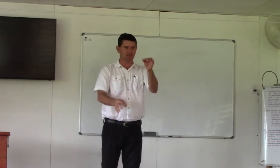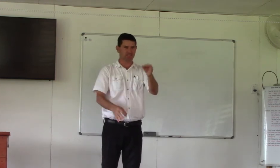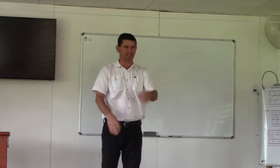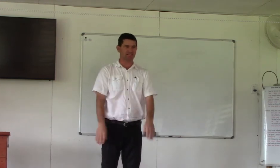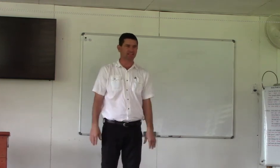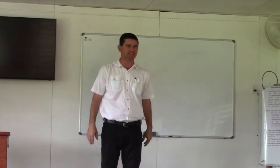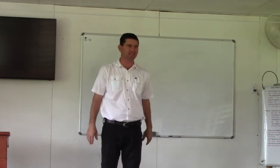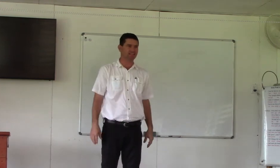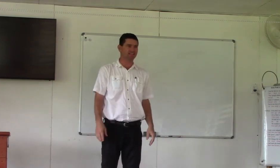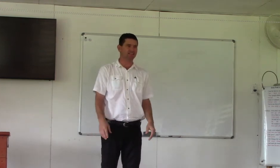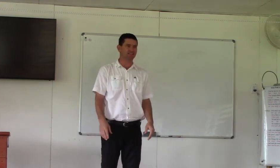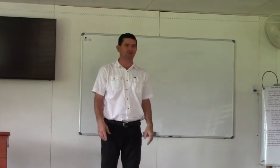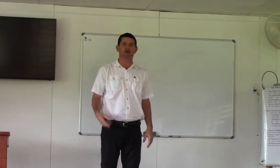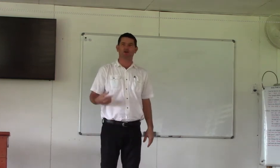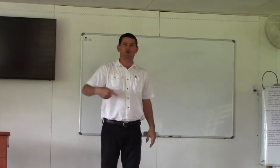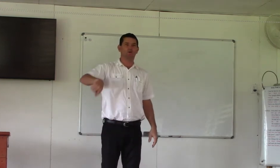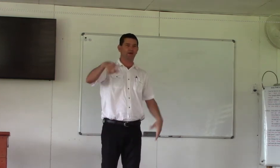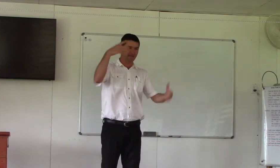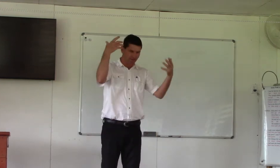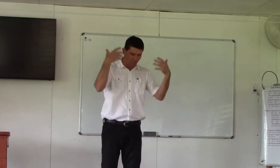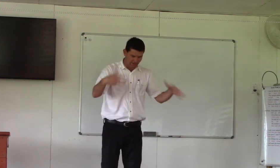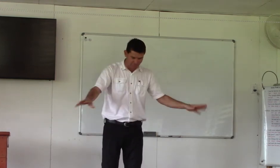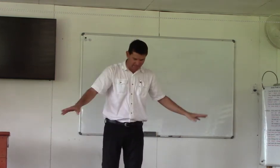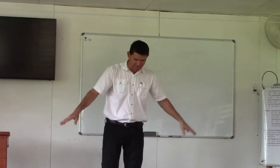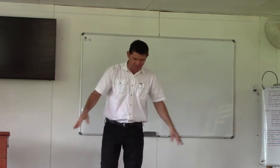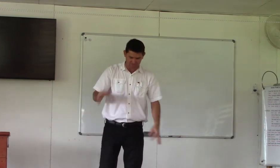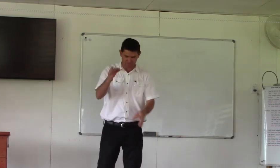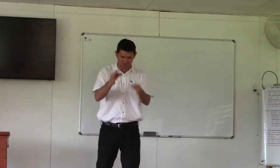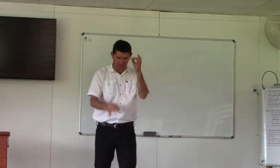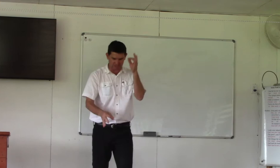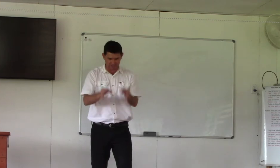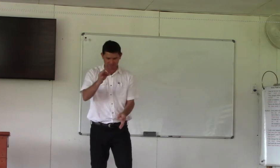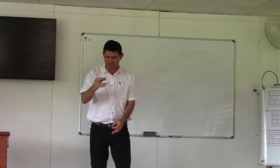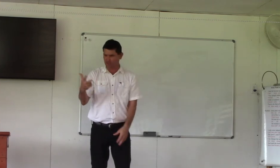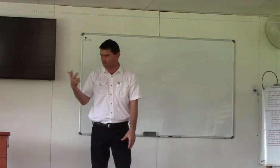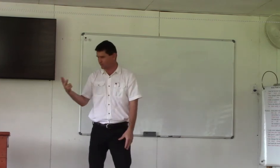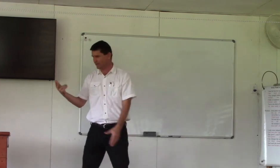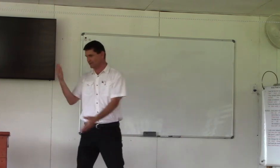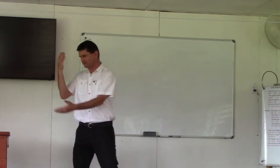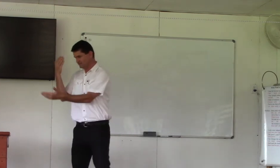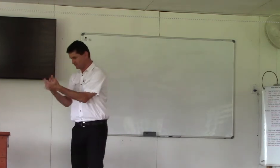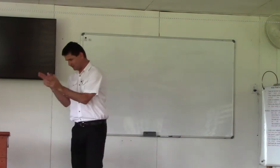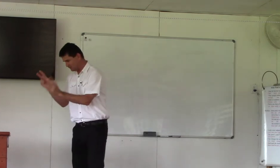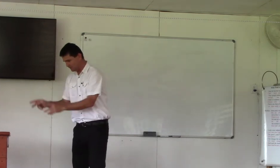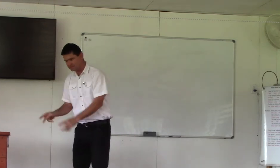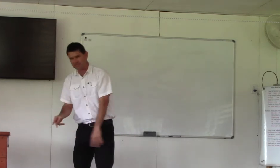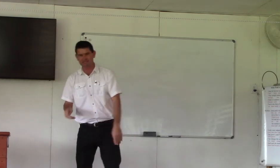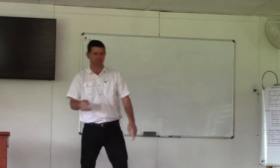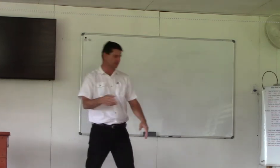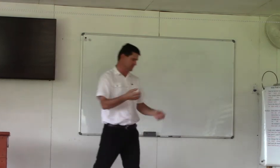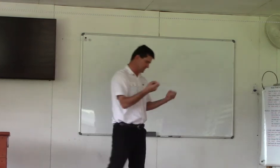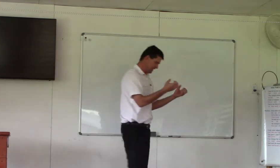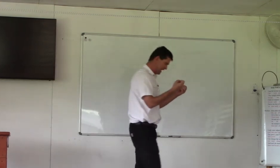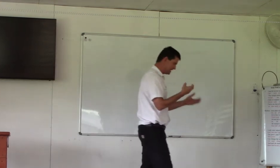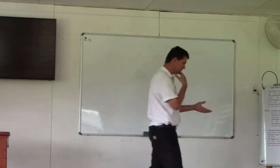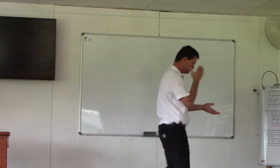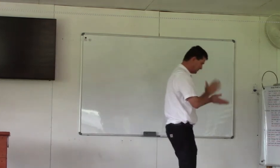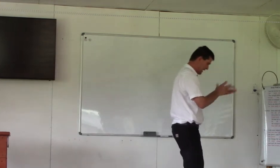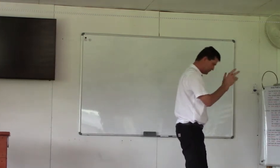judging. We already finished judge. Three good persons, bad